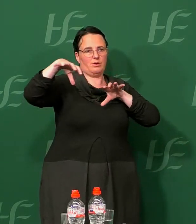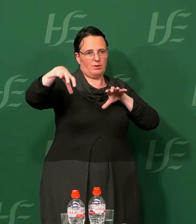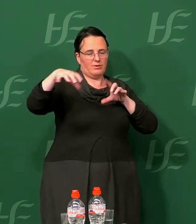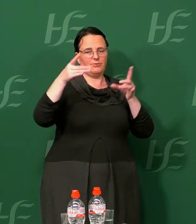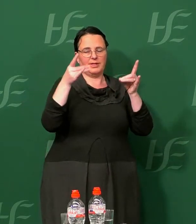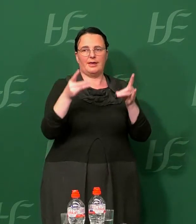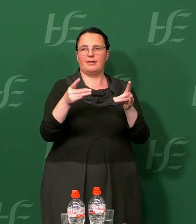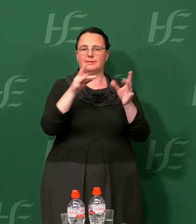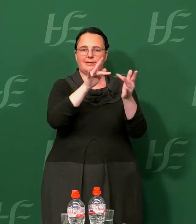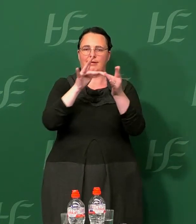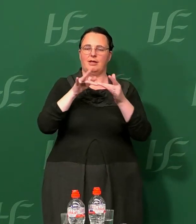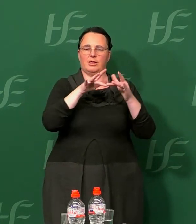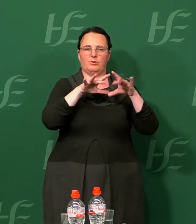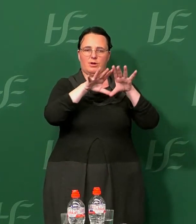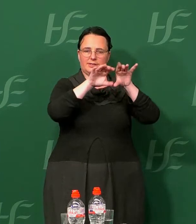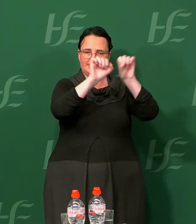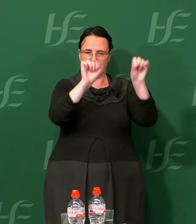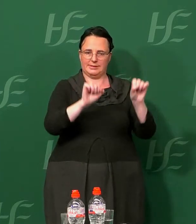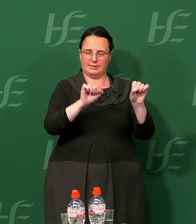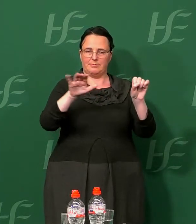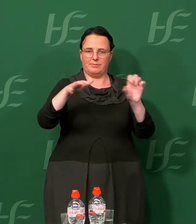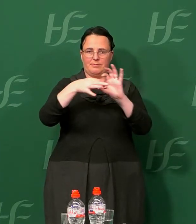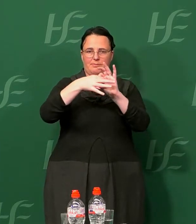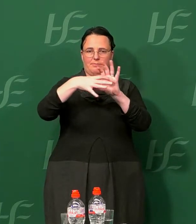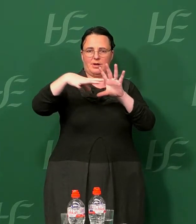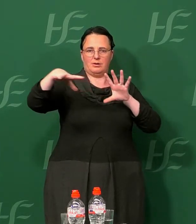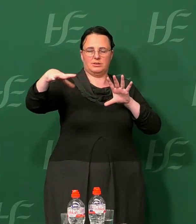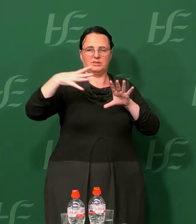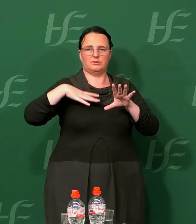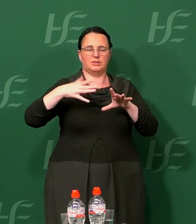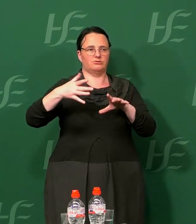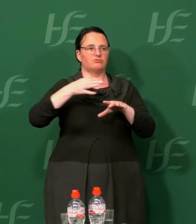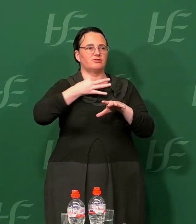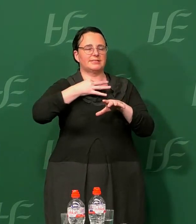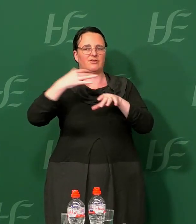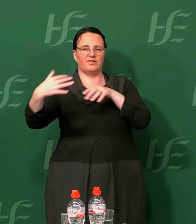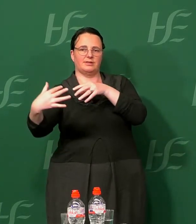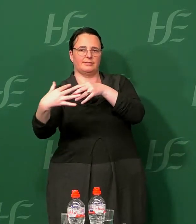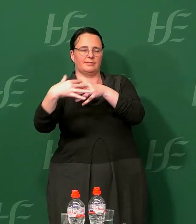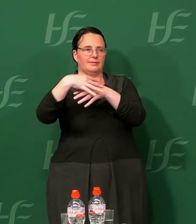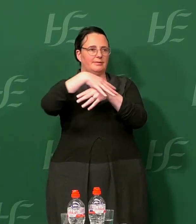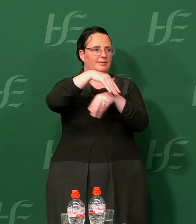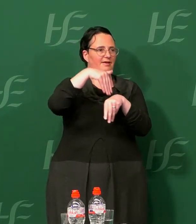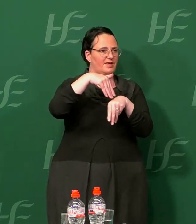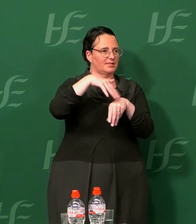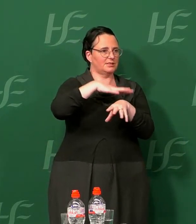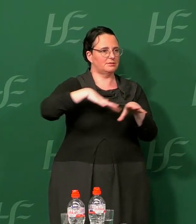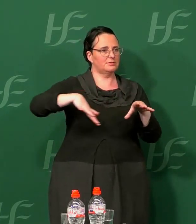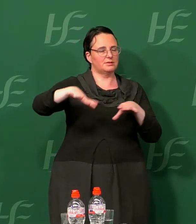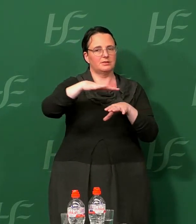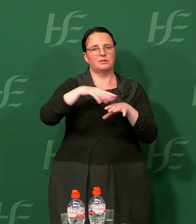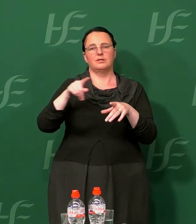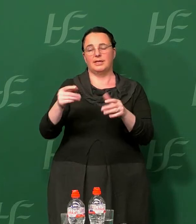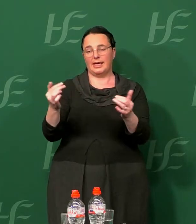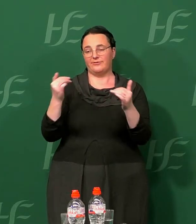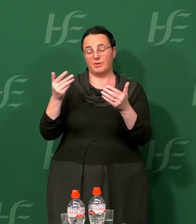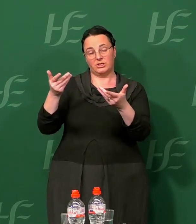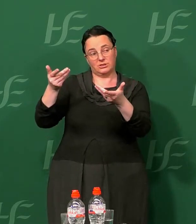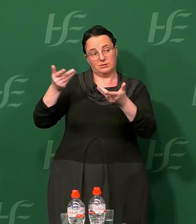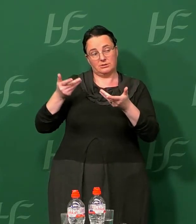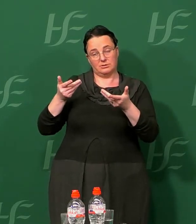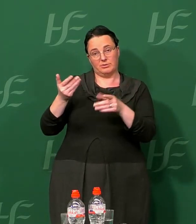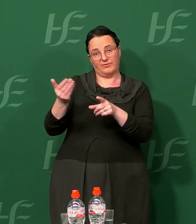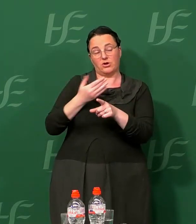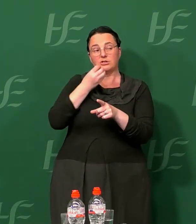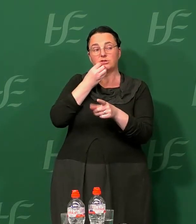network across to avoid any further contamination and containment. Our information at this point in time still is, just before